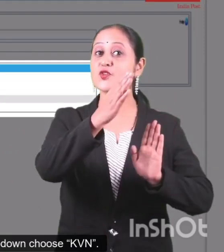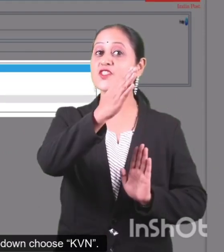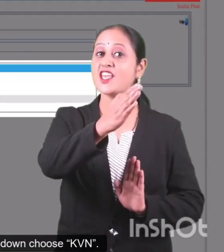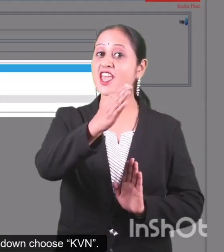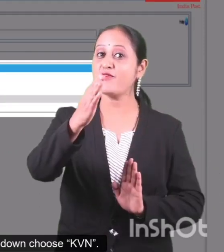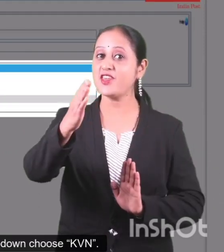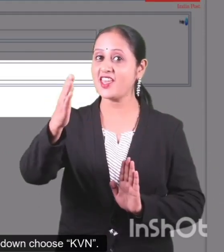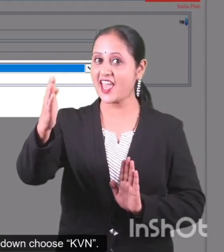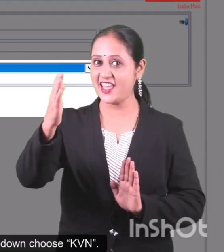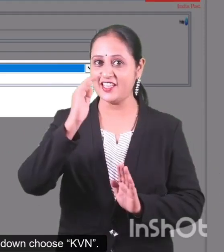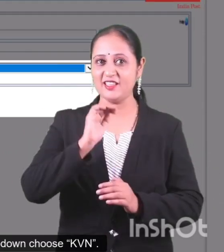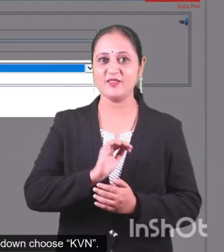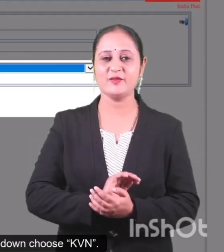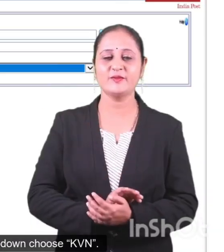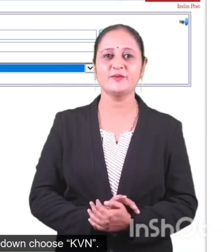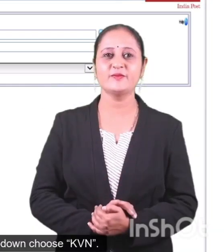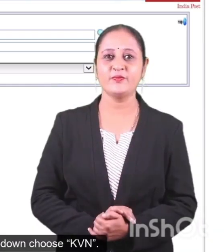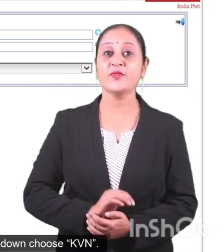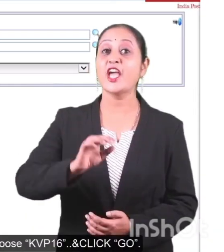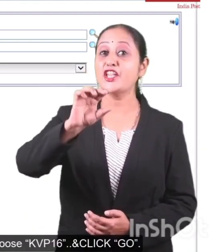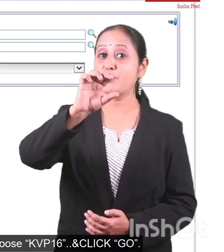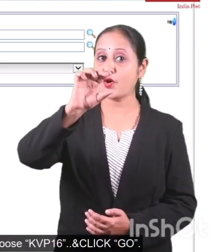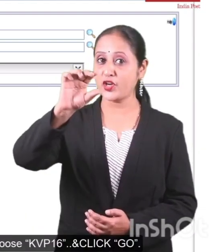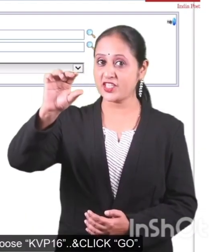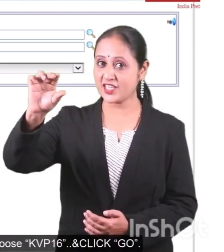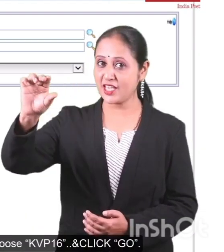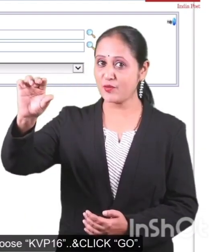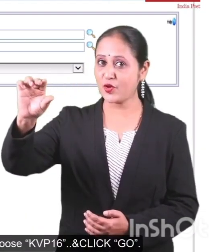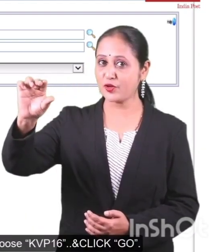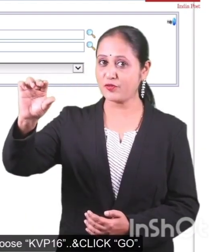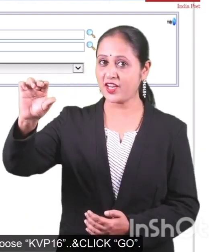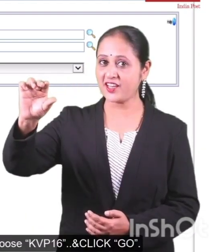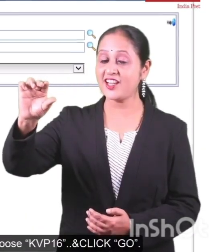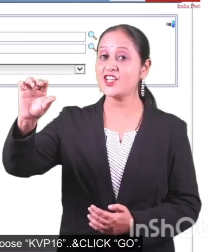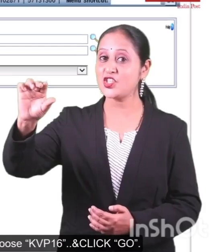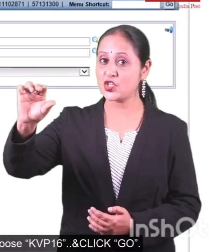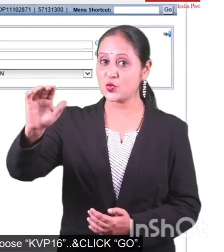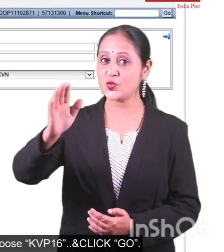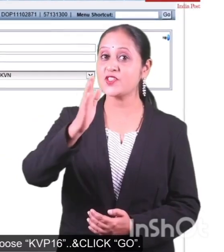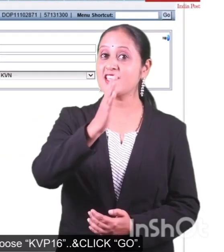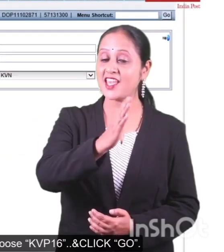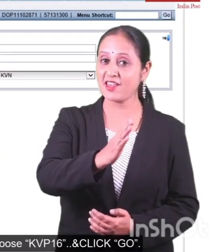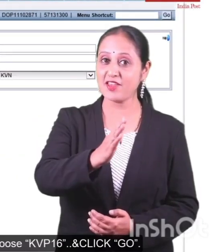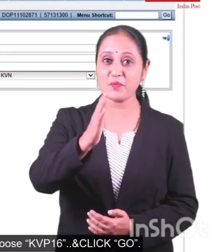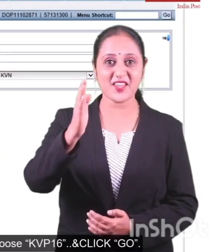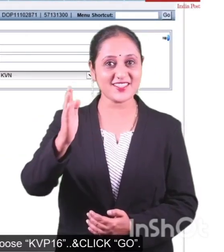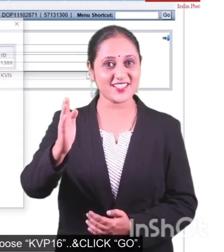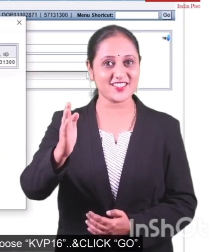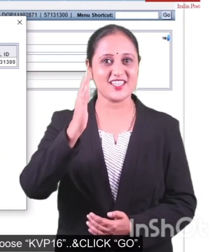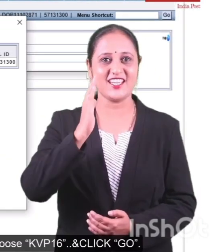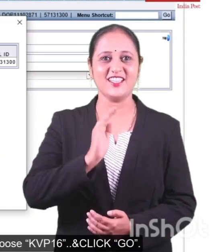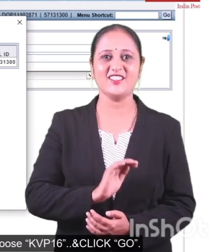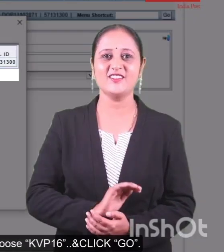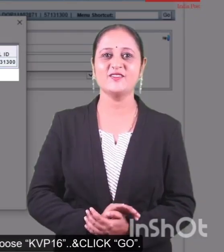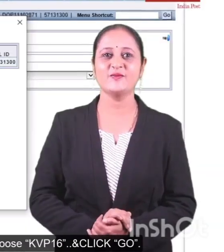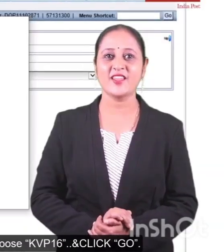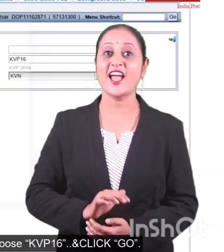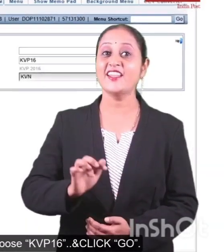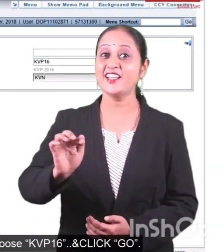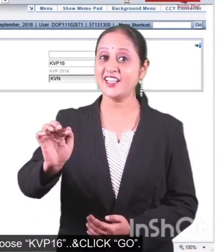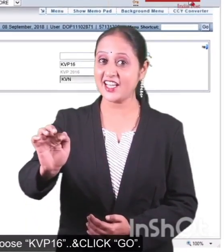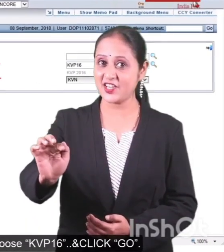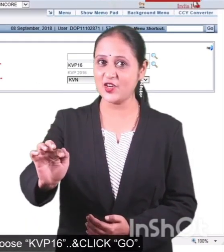drop down, choose KVN. In the product scheme code field, choose